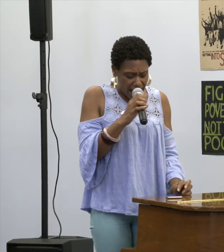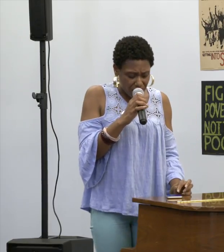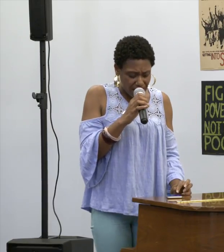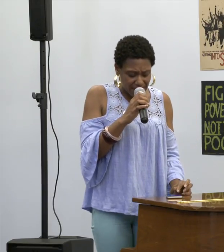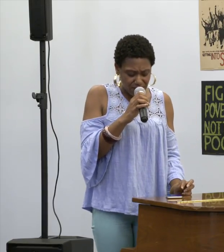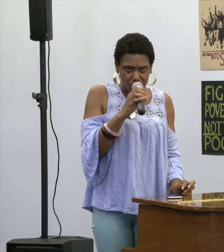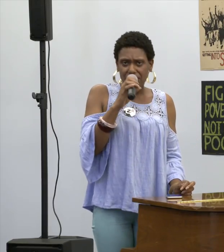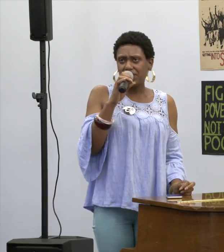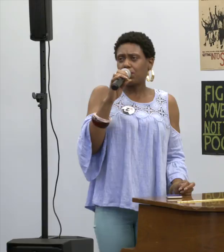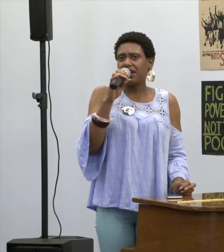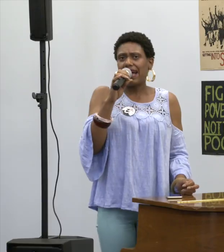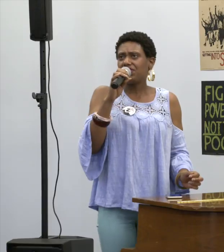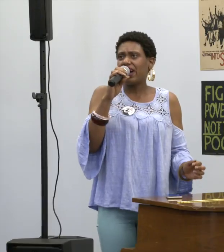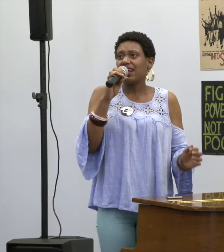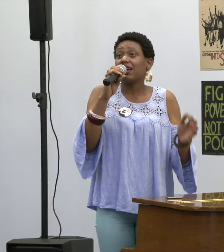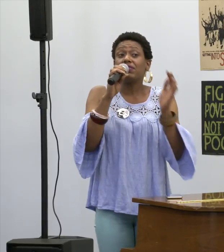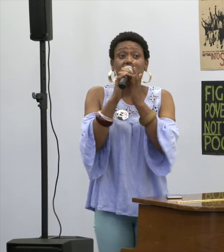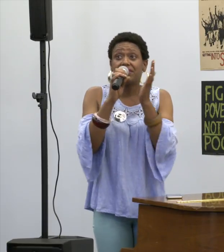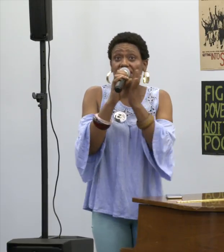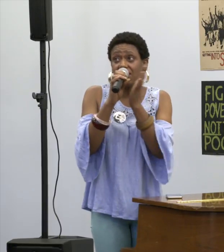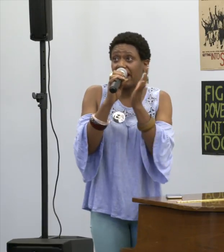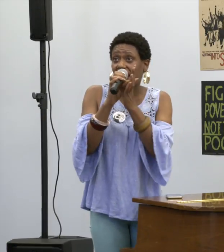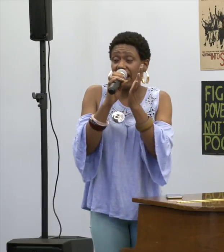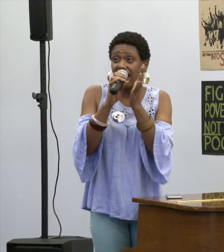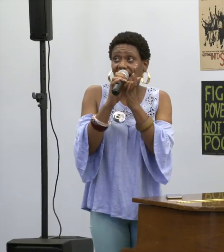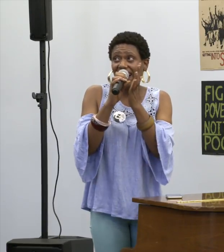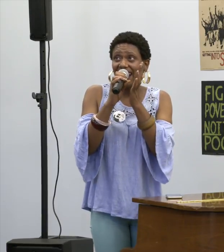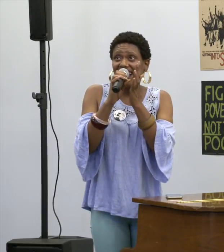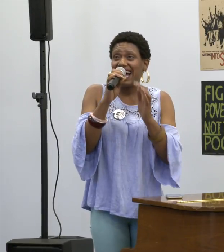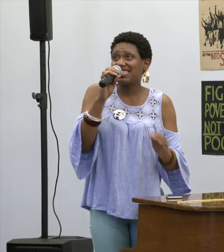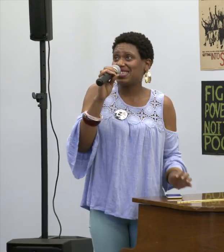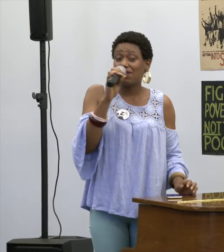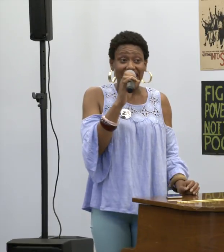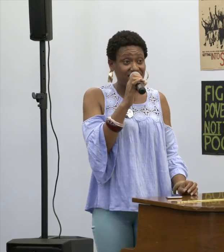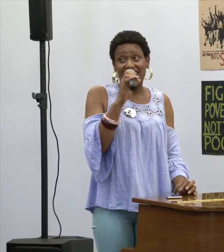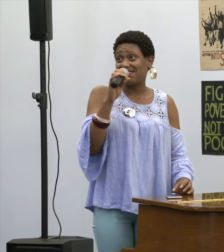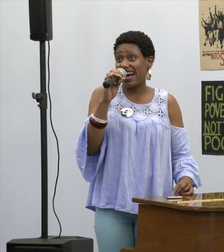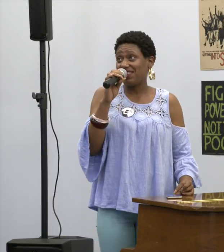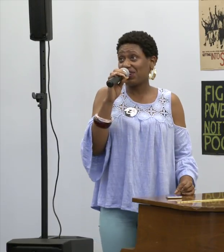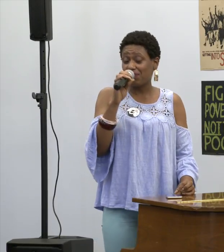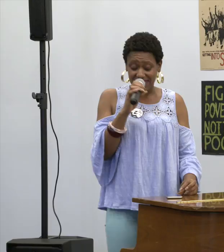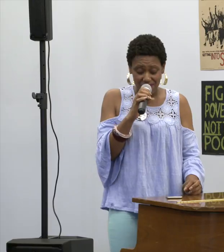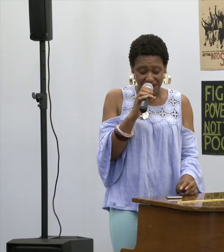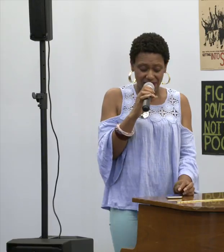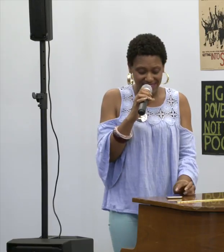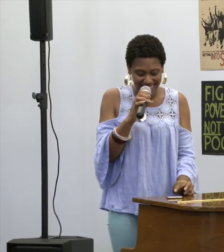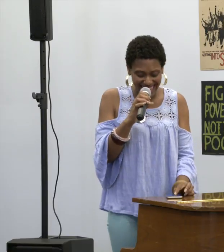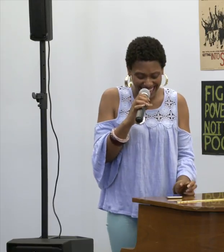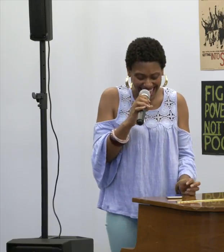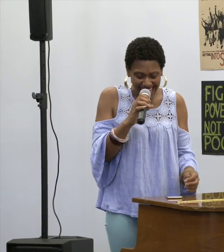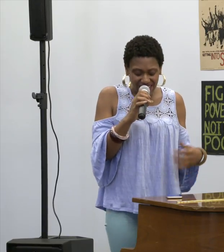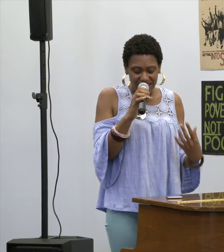next song I would like, oh, that was a weak clap. Let's try it again. Please give yourselves a hand. I see some clouds outside. You could have went somewhere